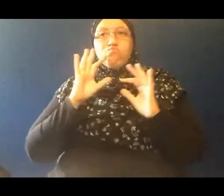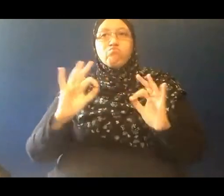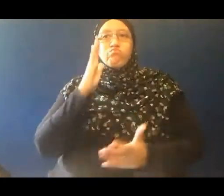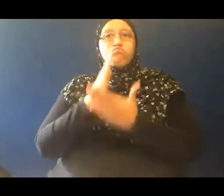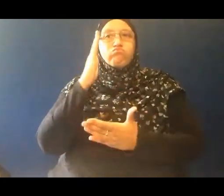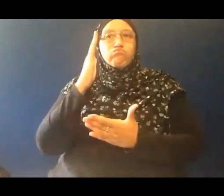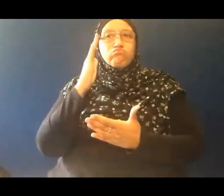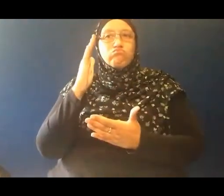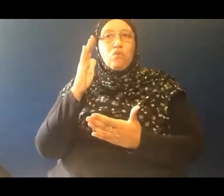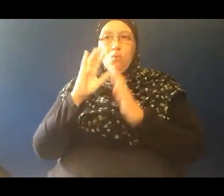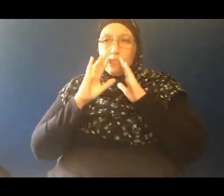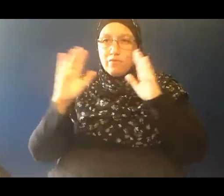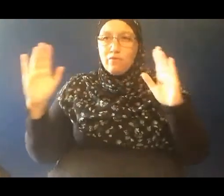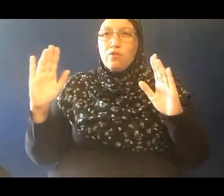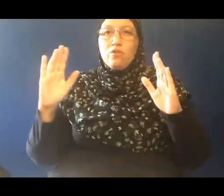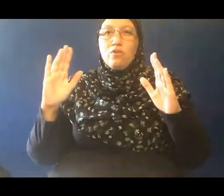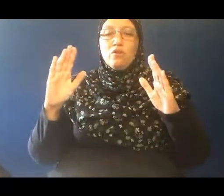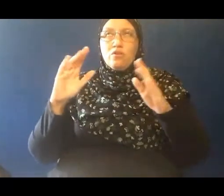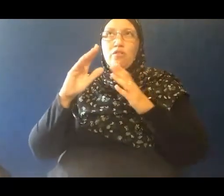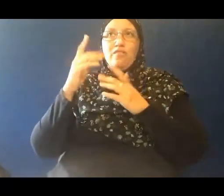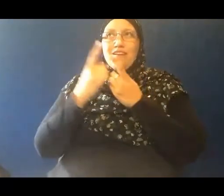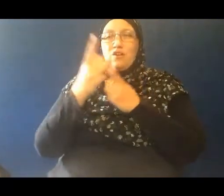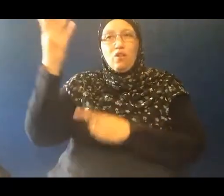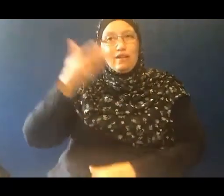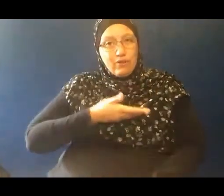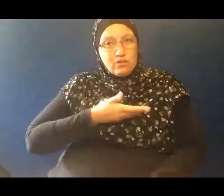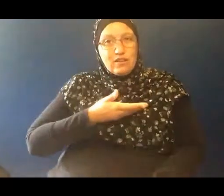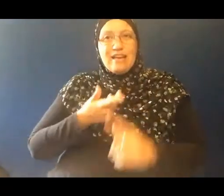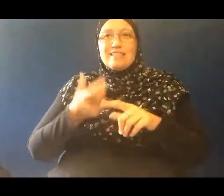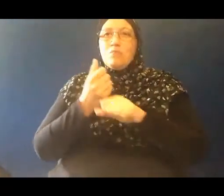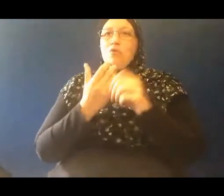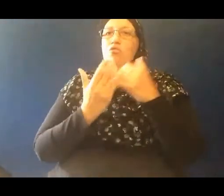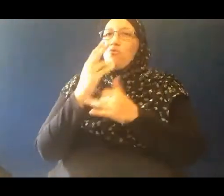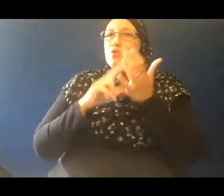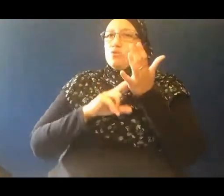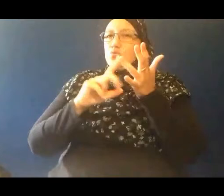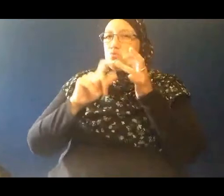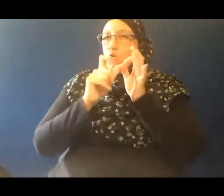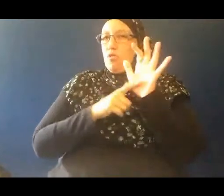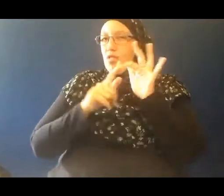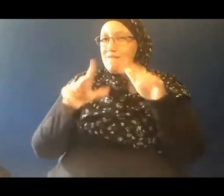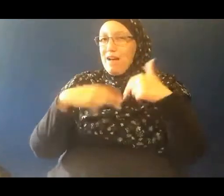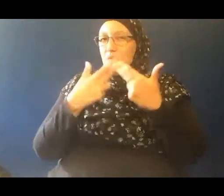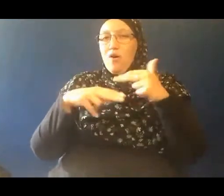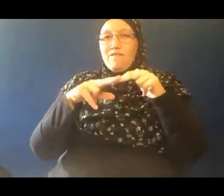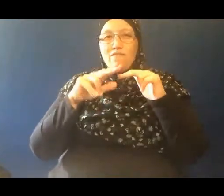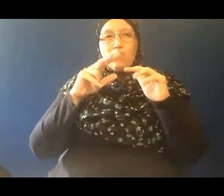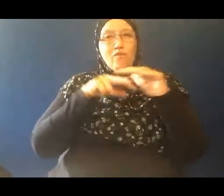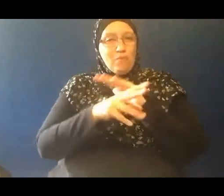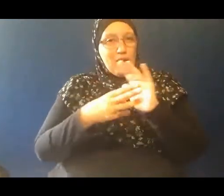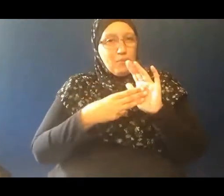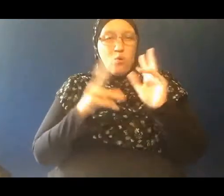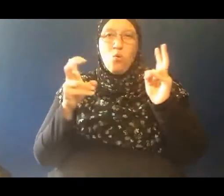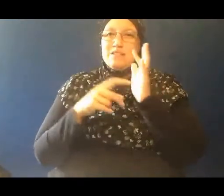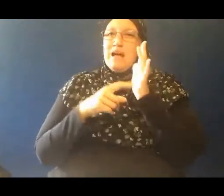noble family of Ahlul Bayt and noble people. We refer to it as Tawassul. And also looked at the other side of the